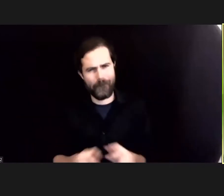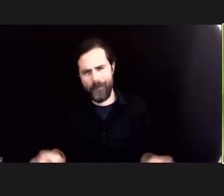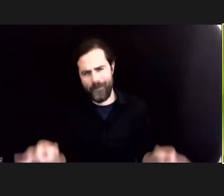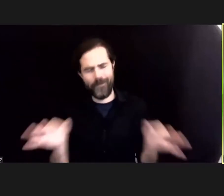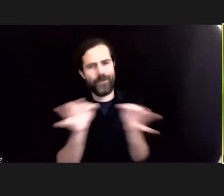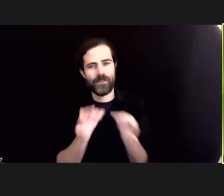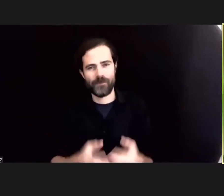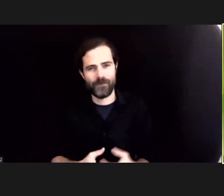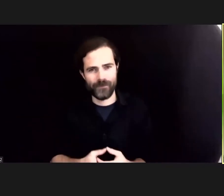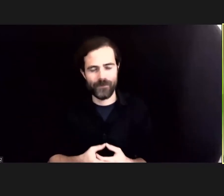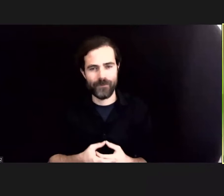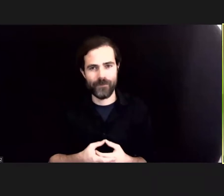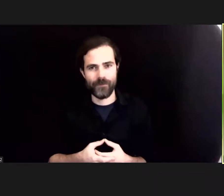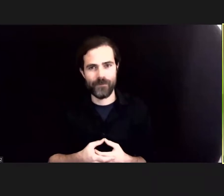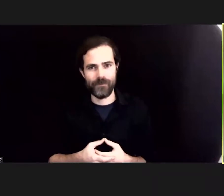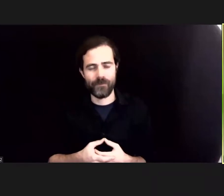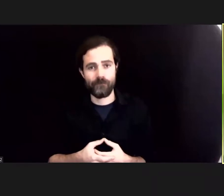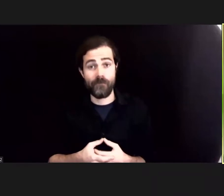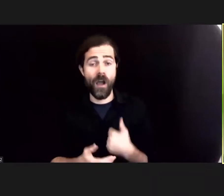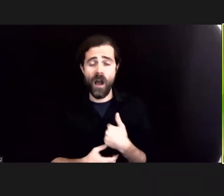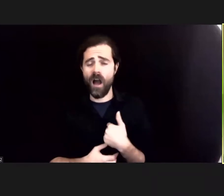we have achieved this.